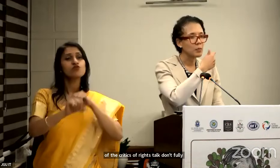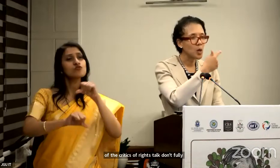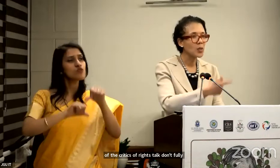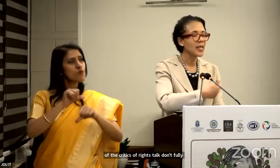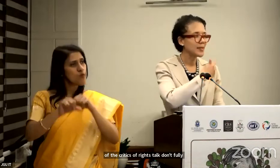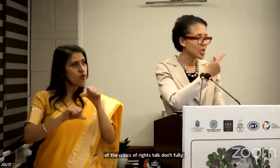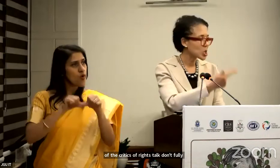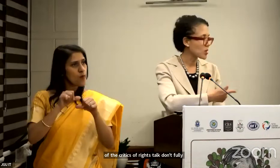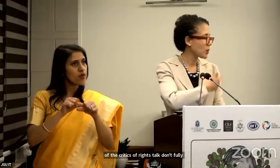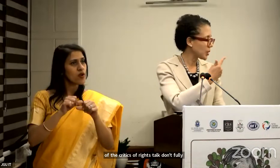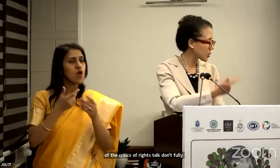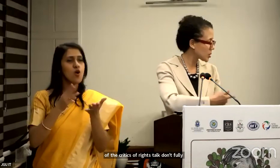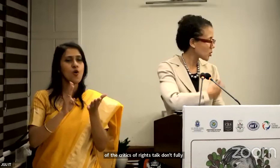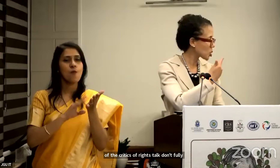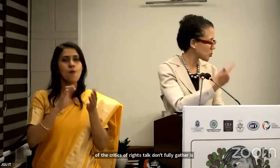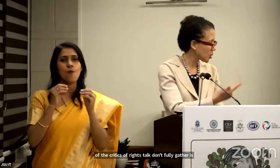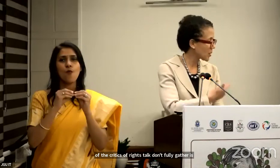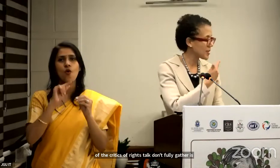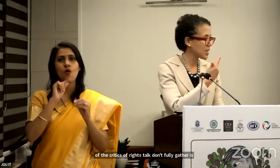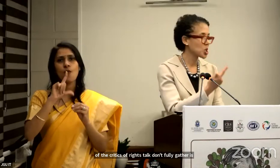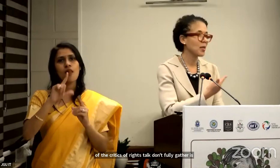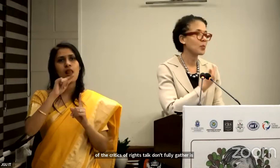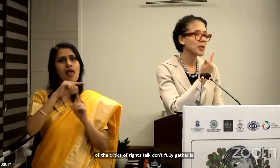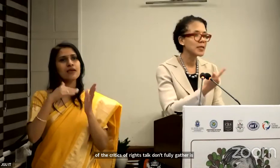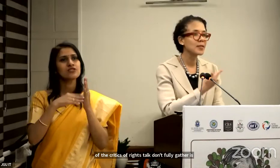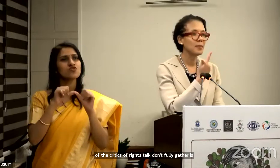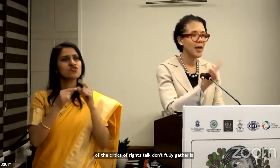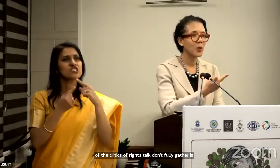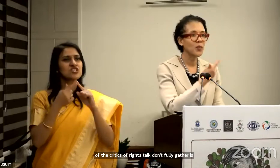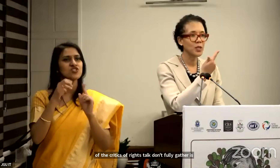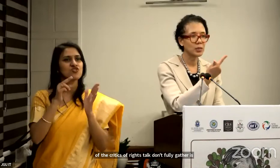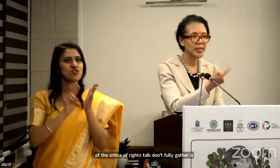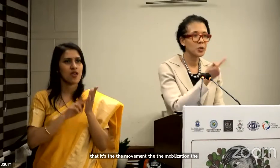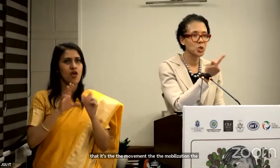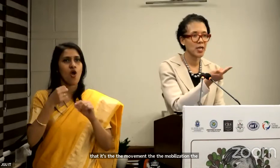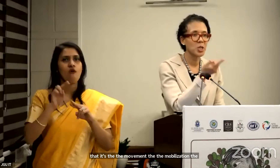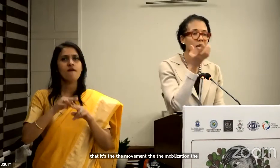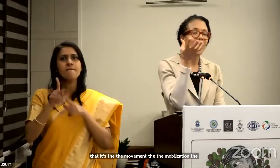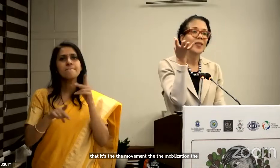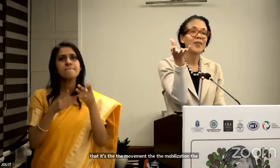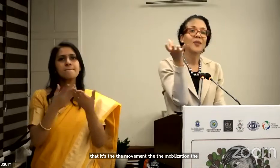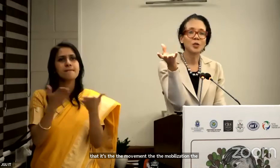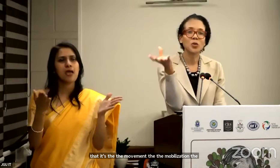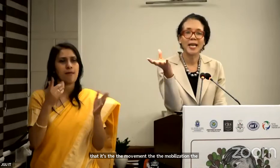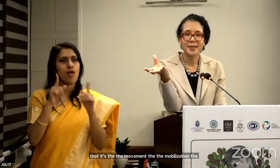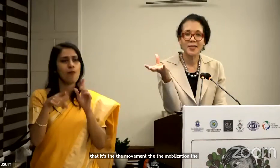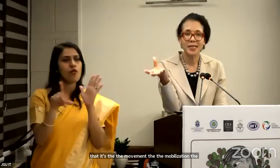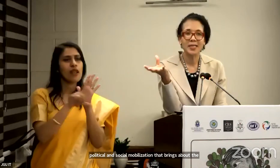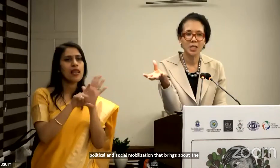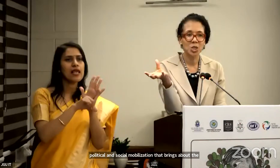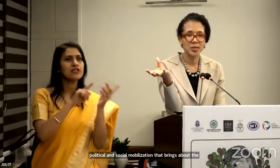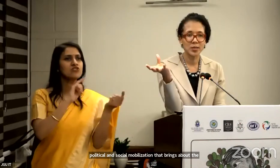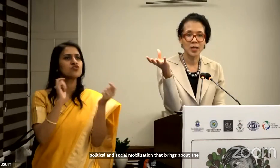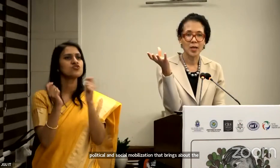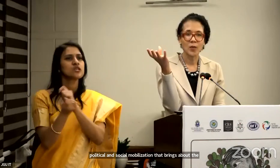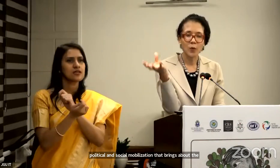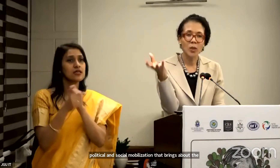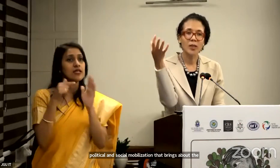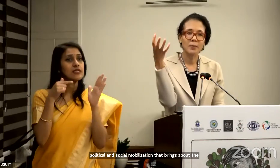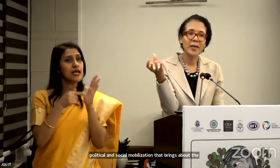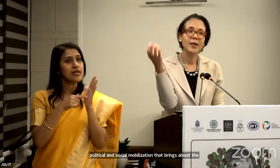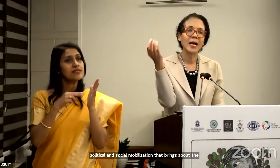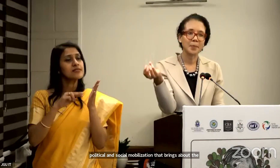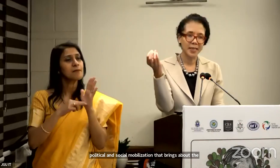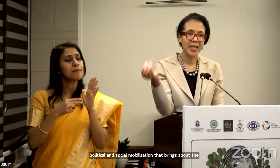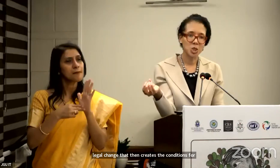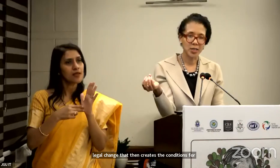the mobilization, the political and social mobilization that brings about the legal change that then creates the conditions for